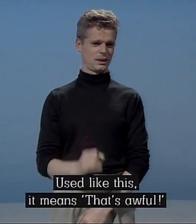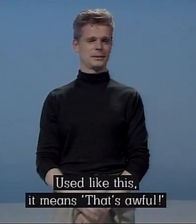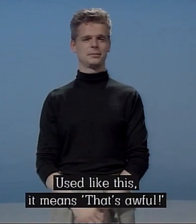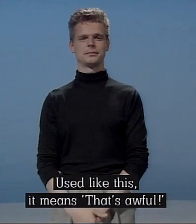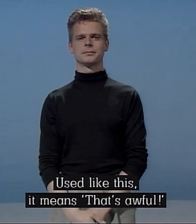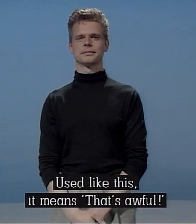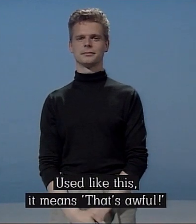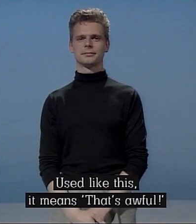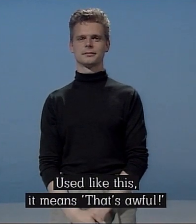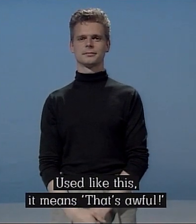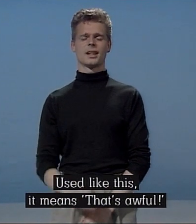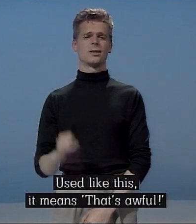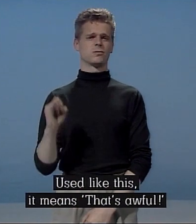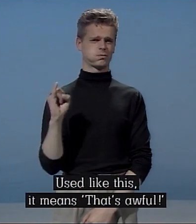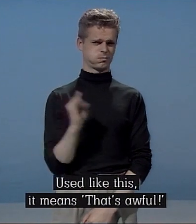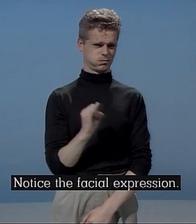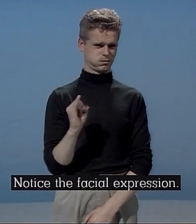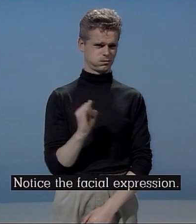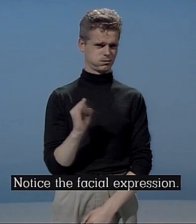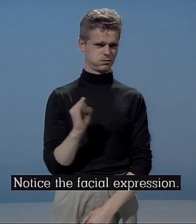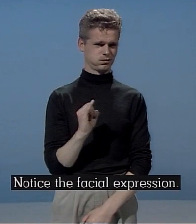Used like this, it means, that's awful.